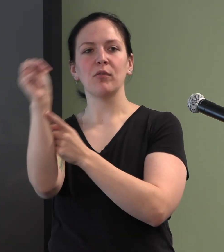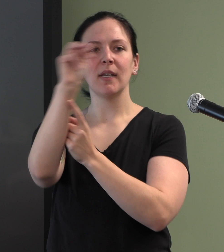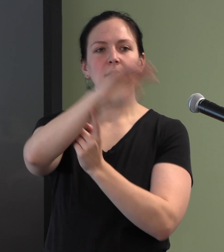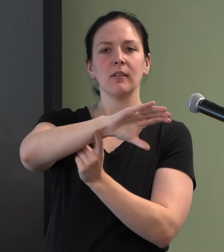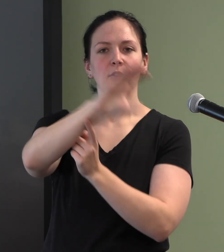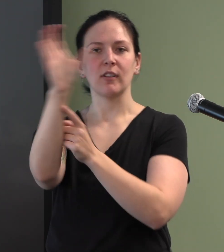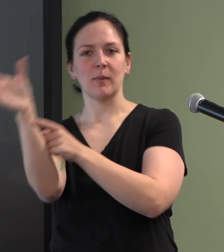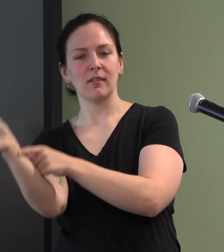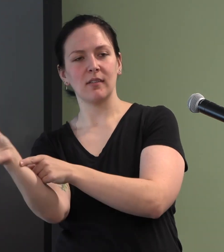movement, Christmas.